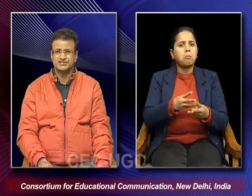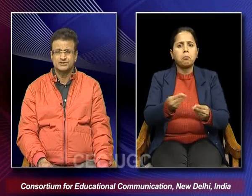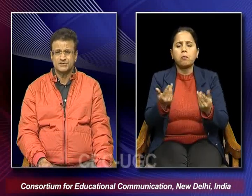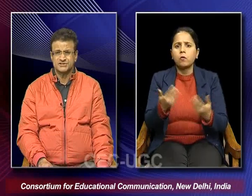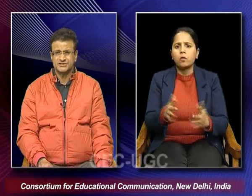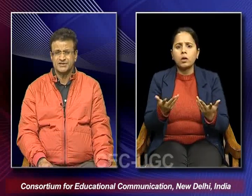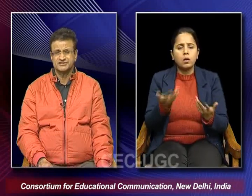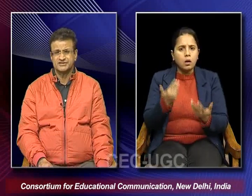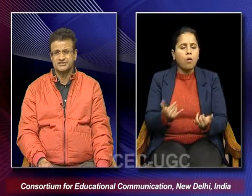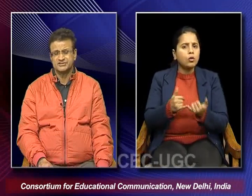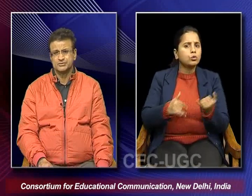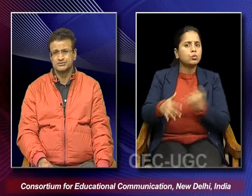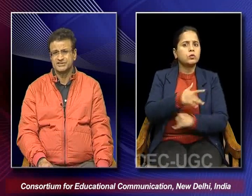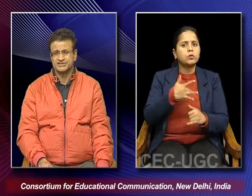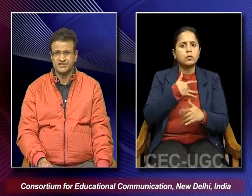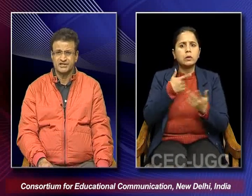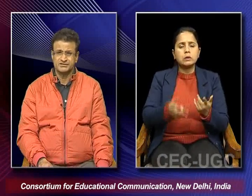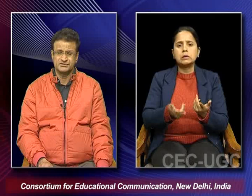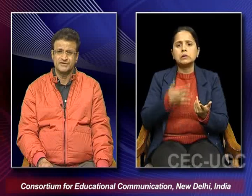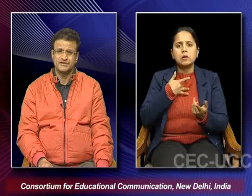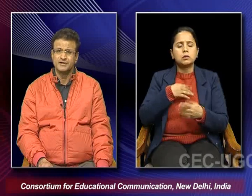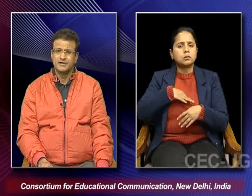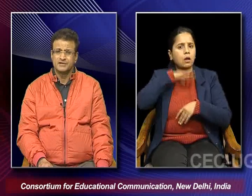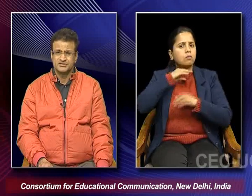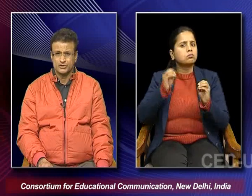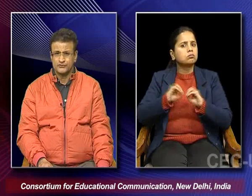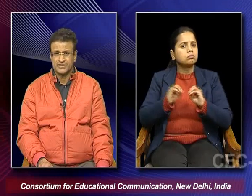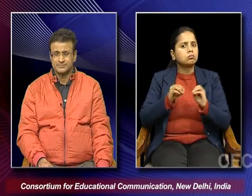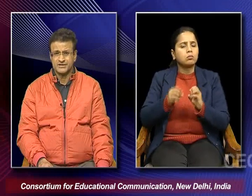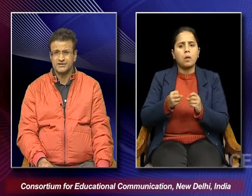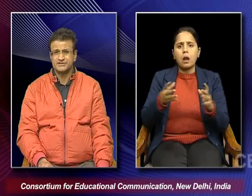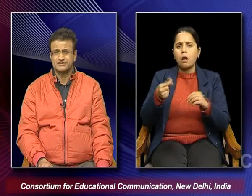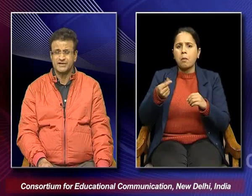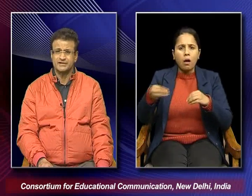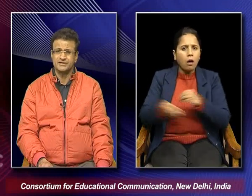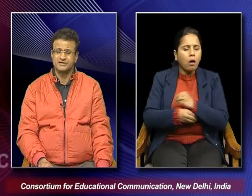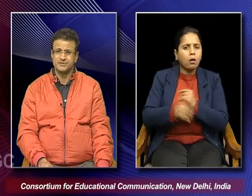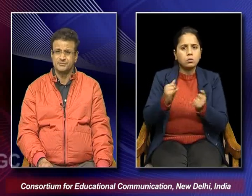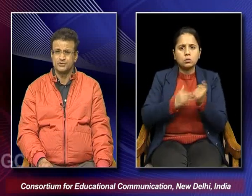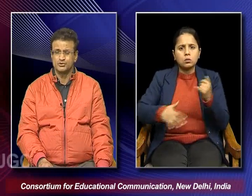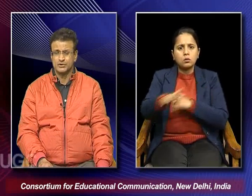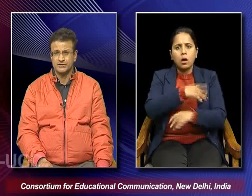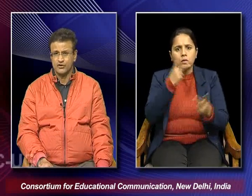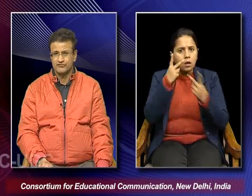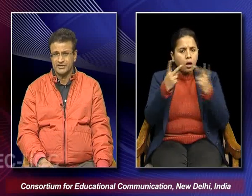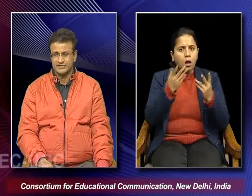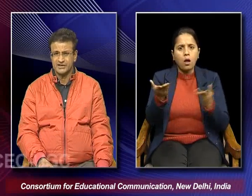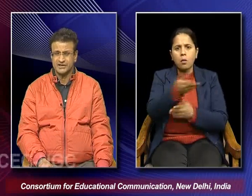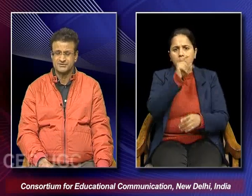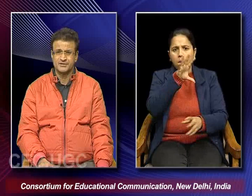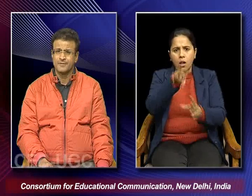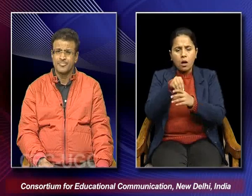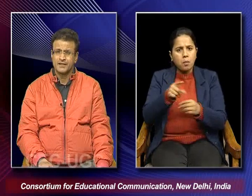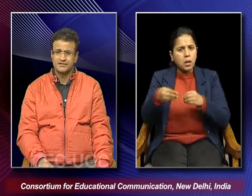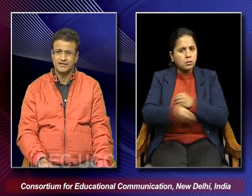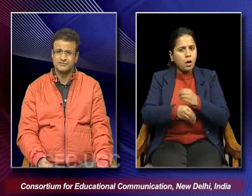the situation has reached to such a stage where there is a lot of corruption in the society, and the people, those who are involving in the